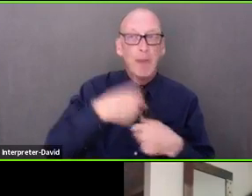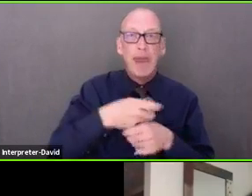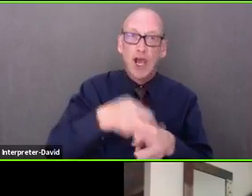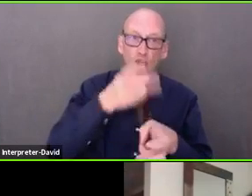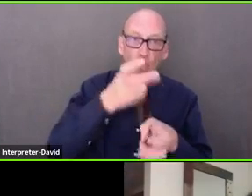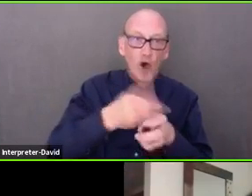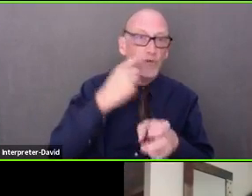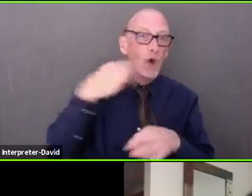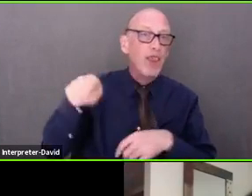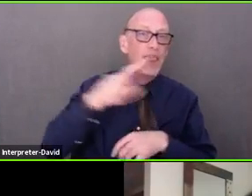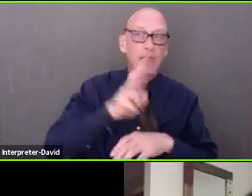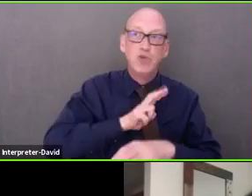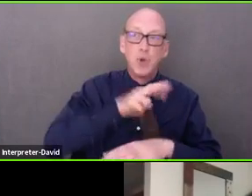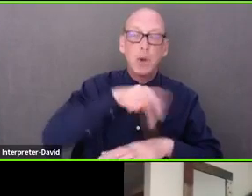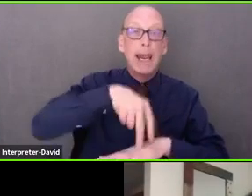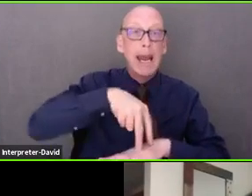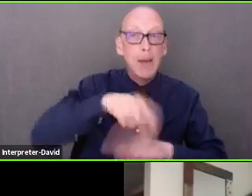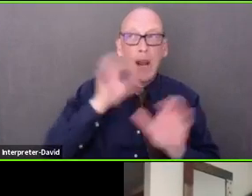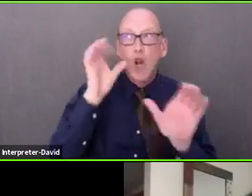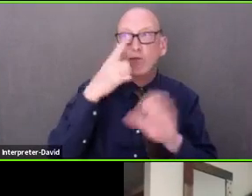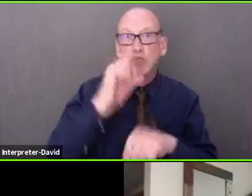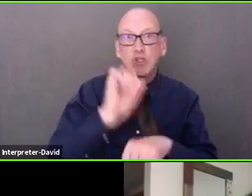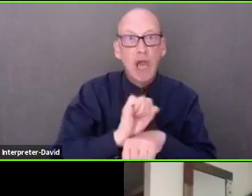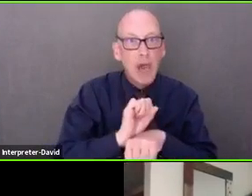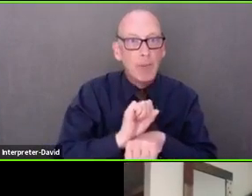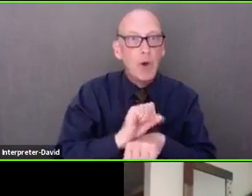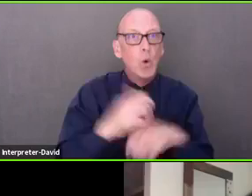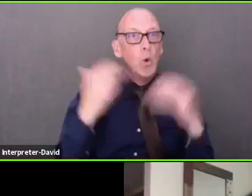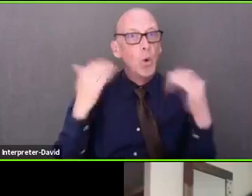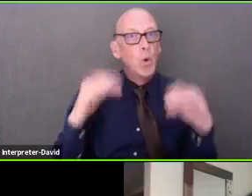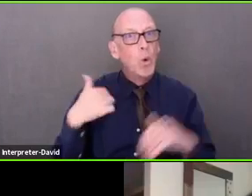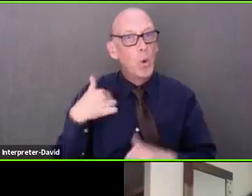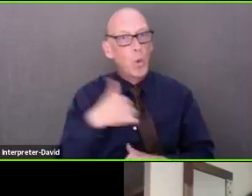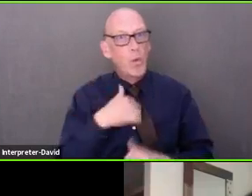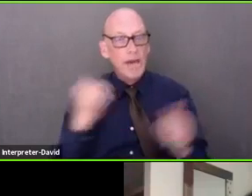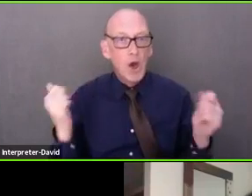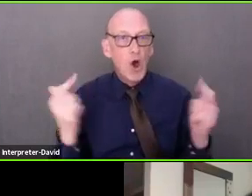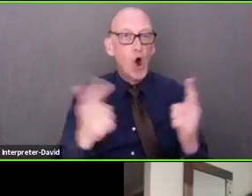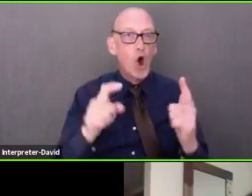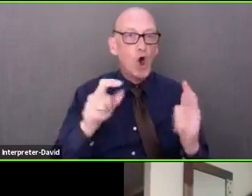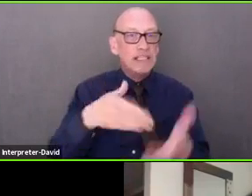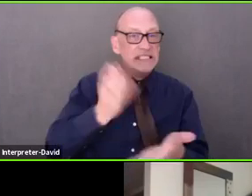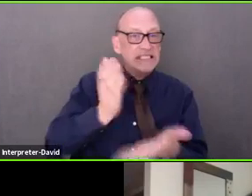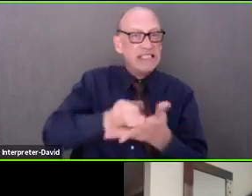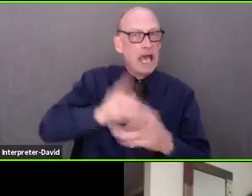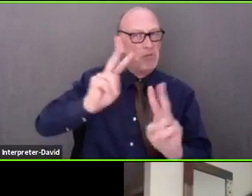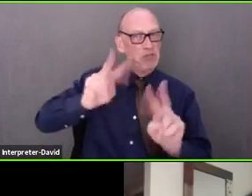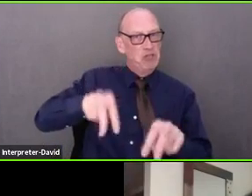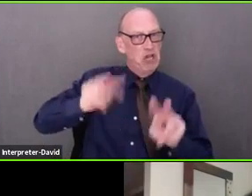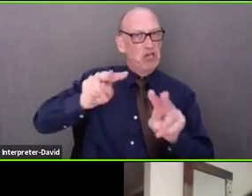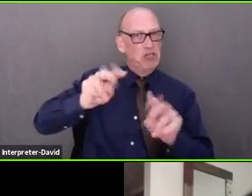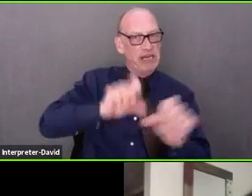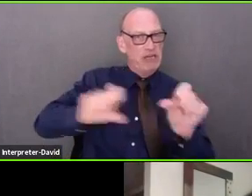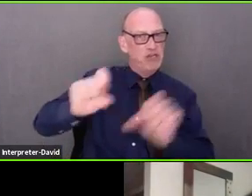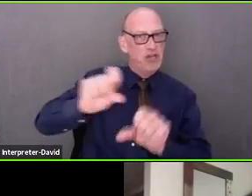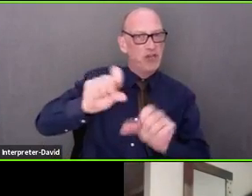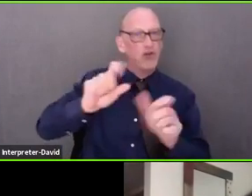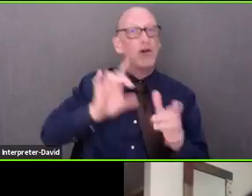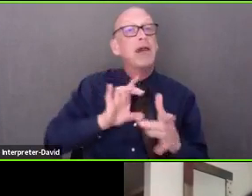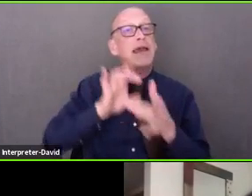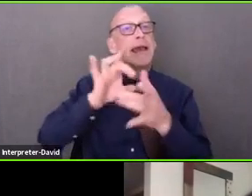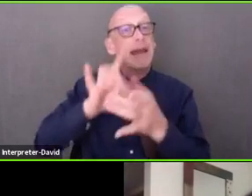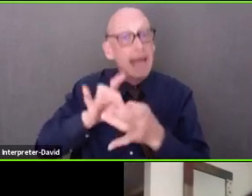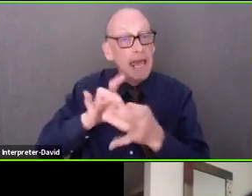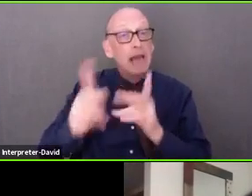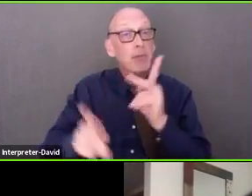them to get up and look for a job. So we all have to stop judging each other and try to connect people to